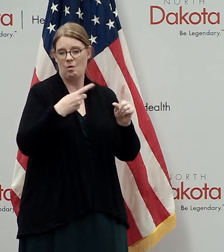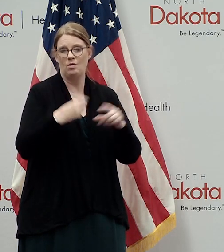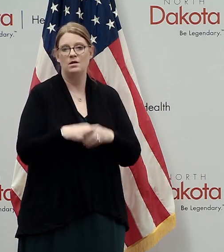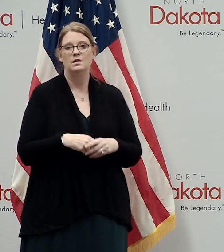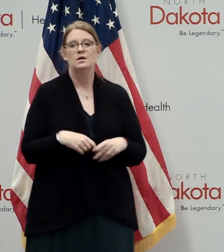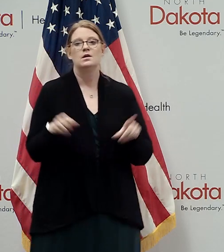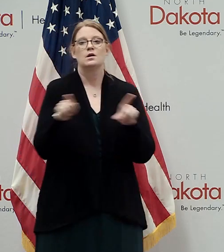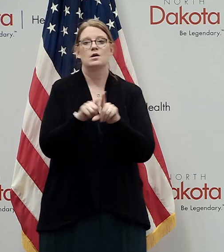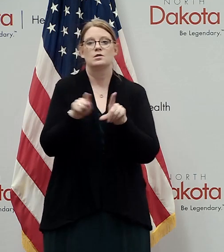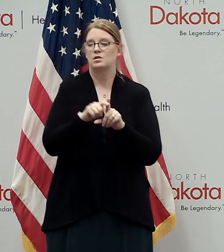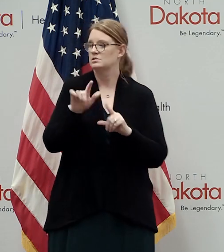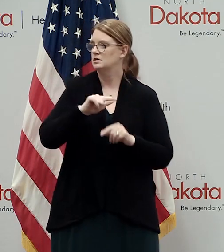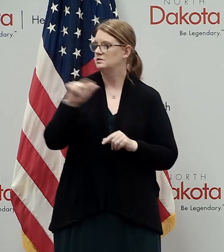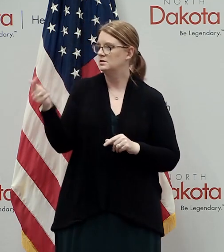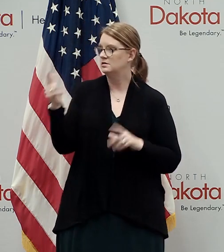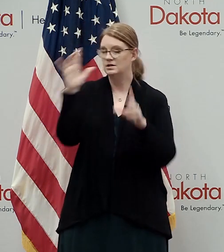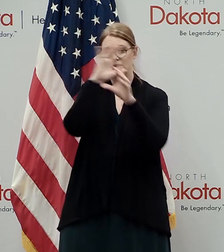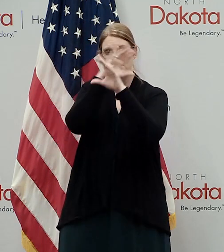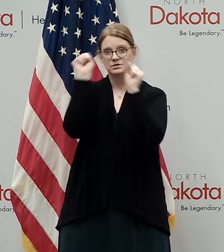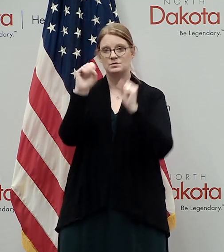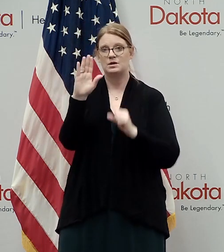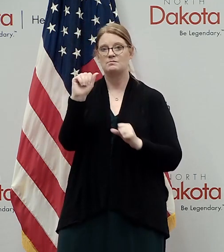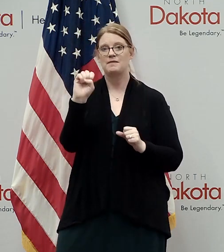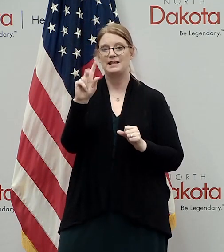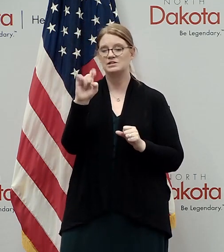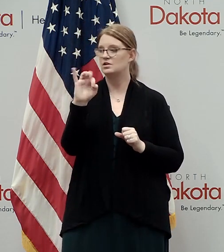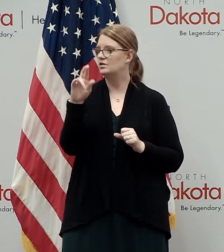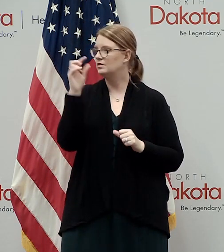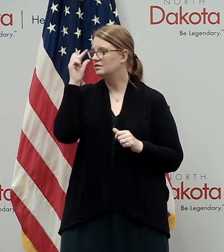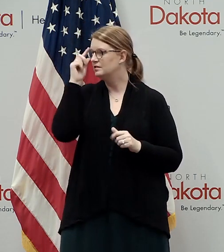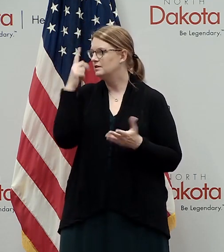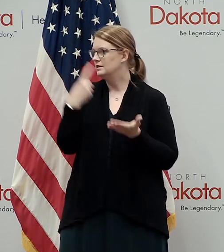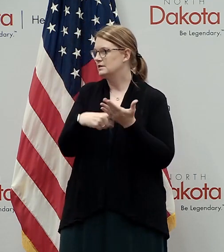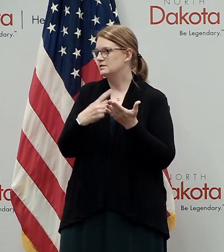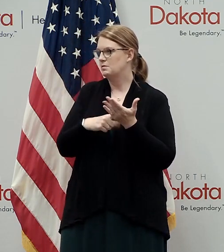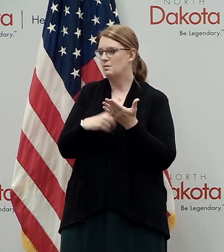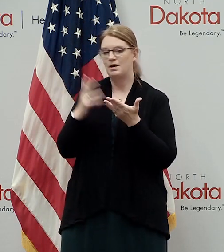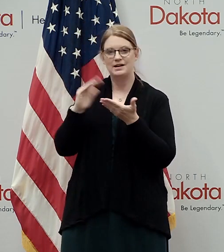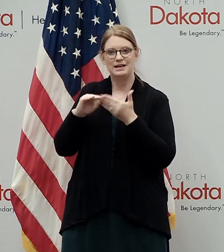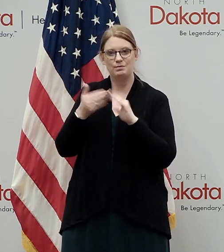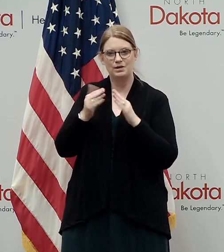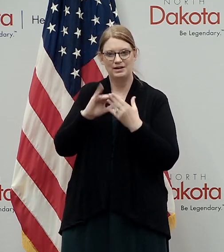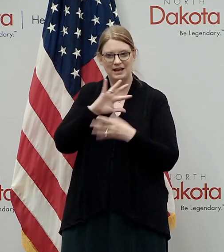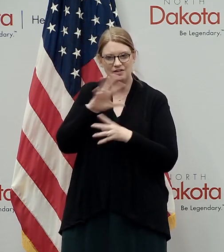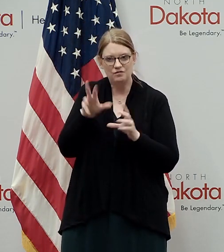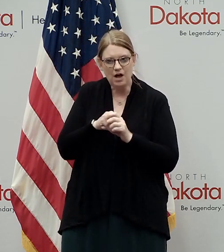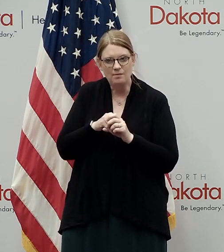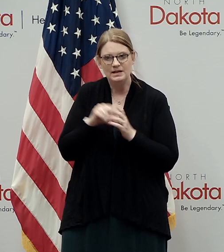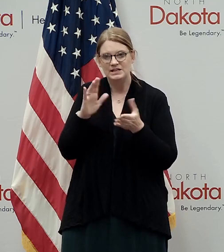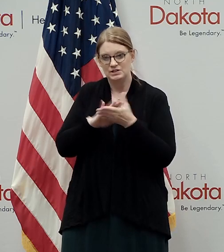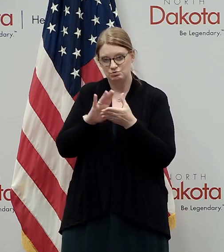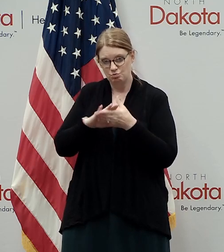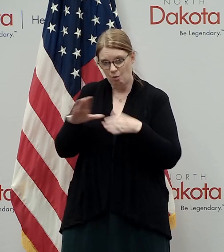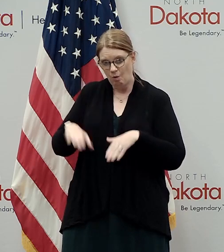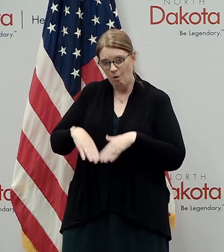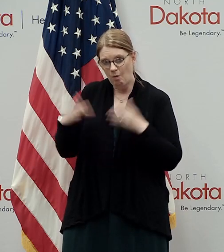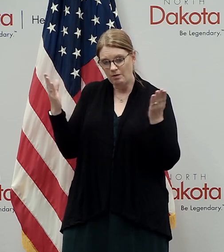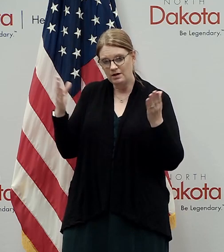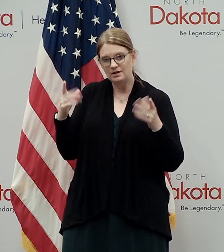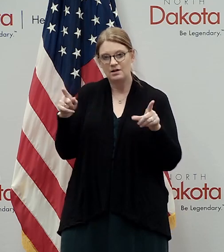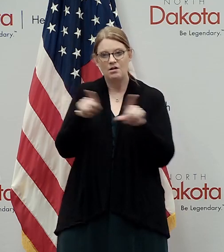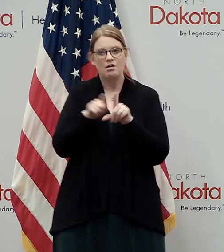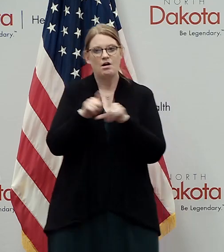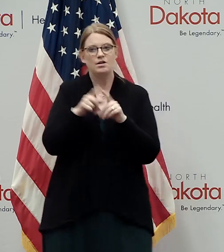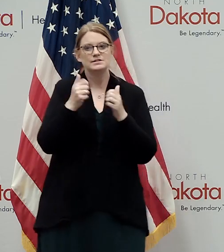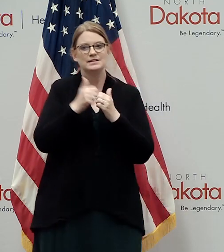right now like to turn it over to Superintendent Baesler to talk more about community involvement in the school reopening process, as well as the distance